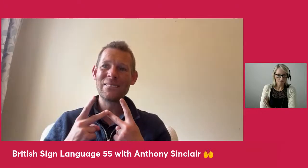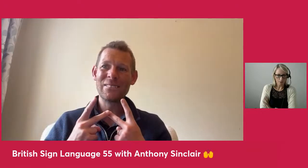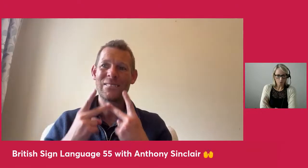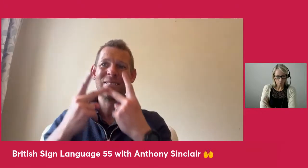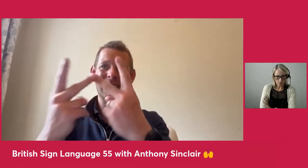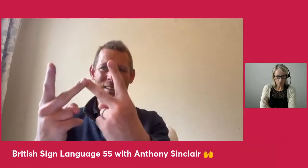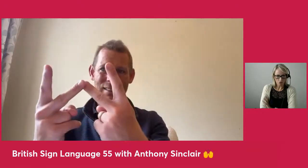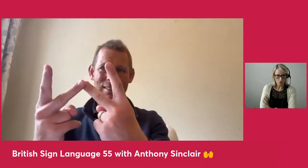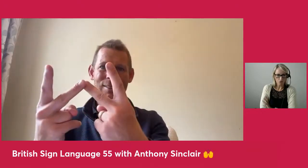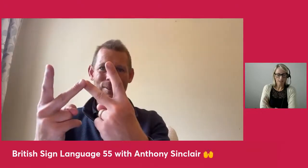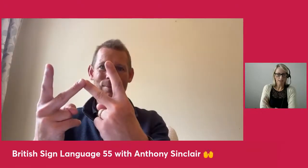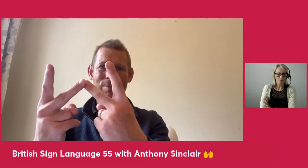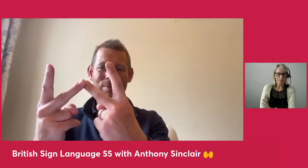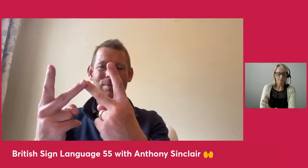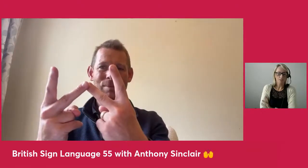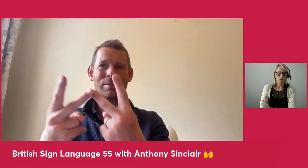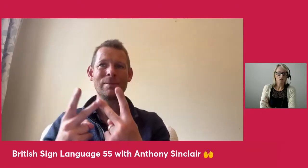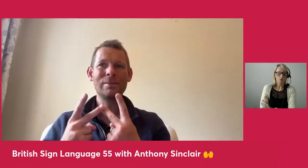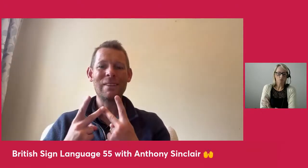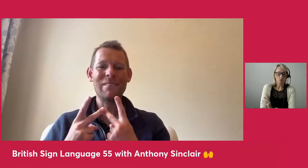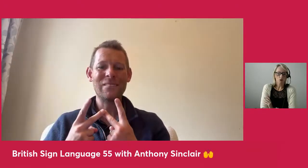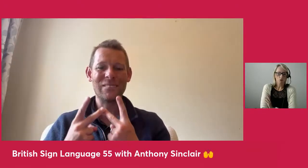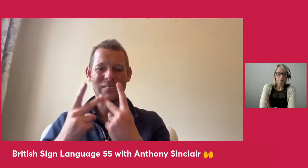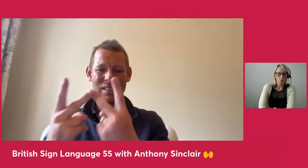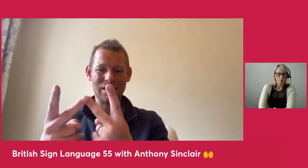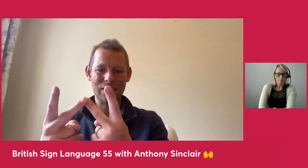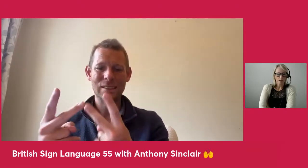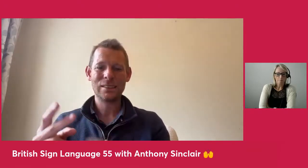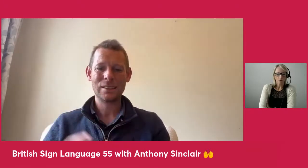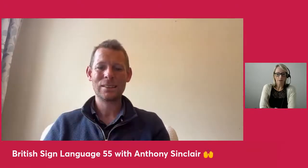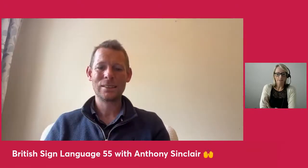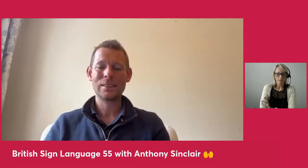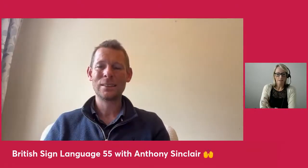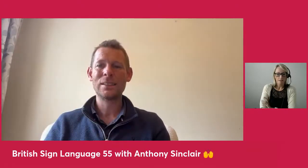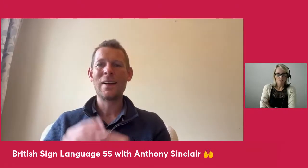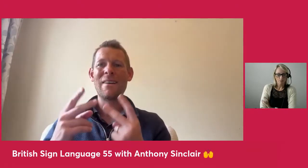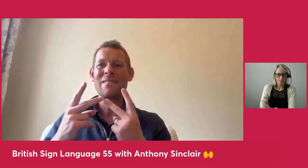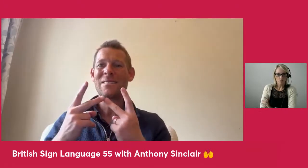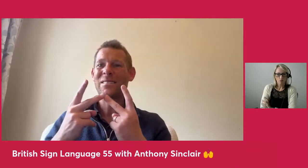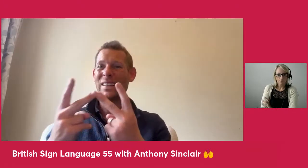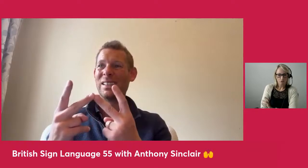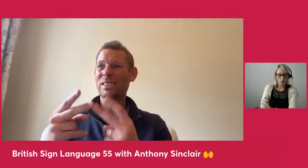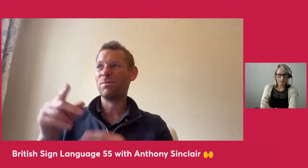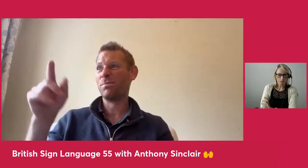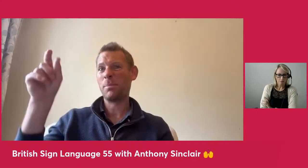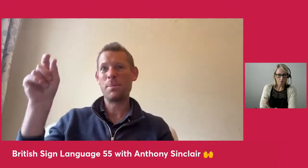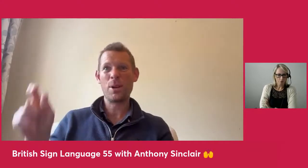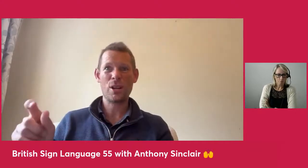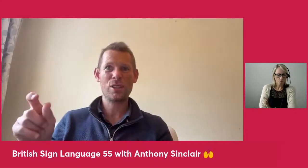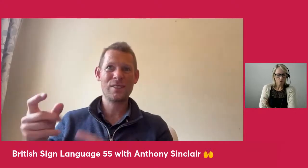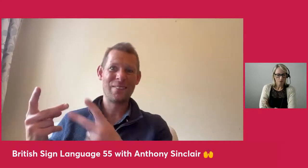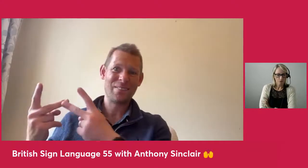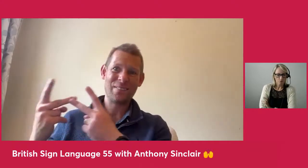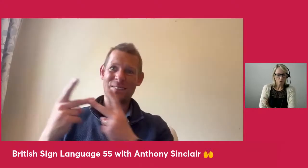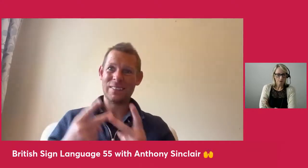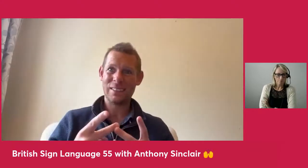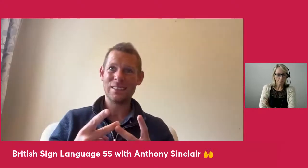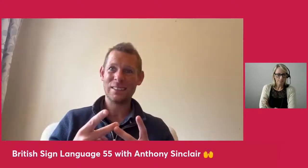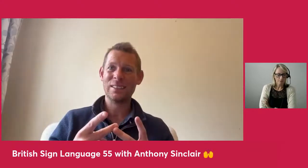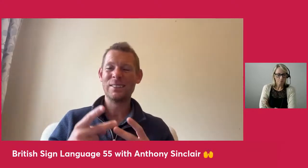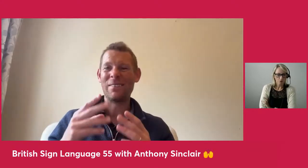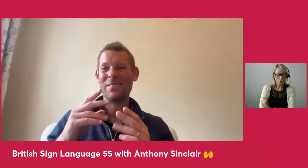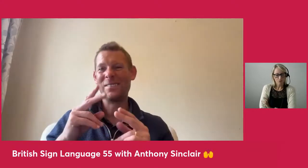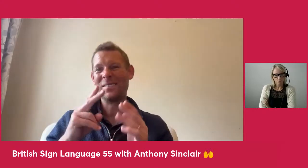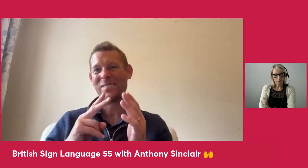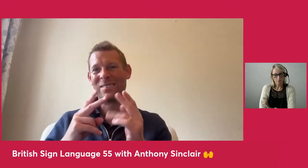me. And if I'm going to yours, then I'm visiting you. So it's outward from my body. So that's called a directional verb. So if I'm